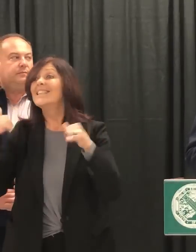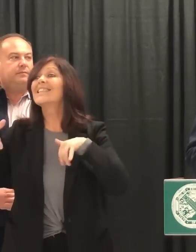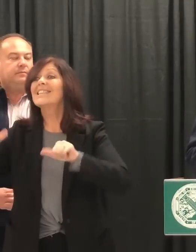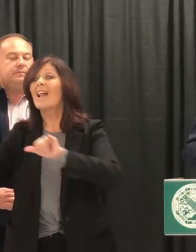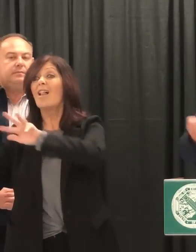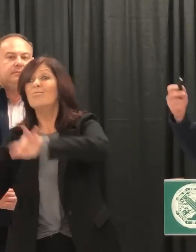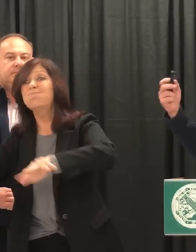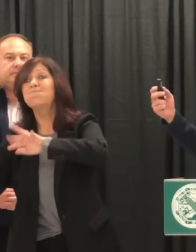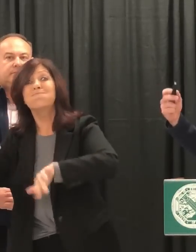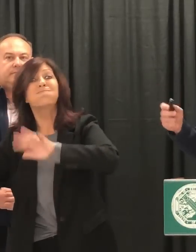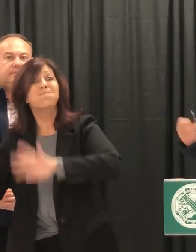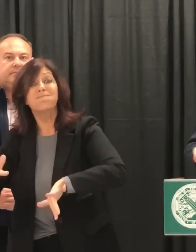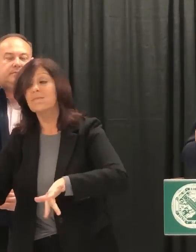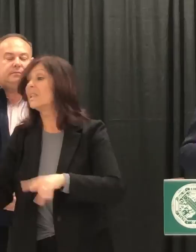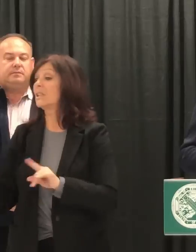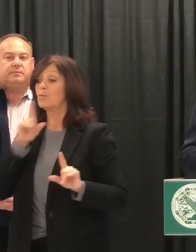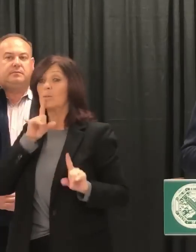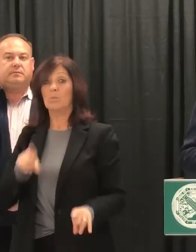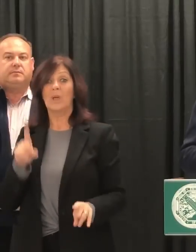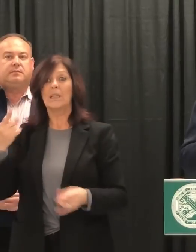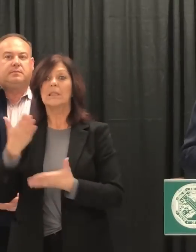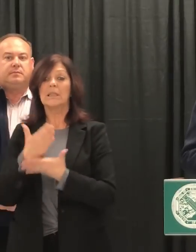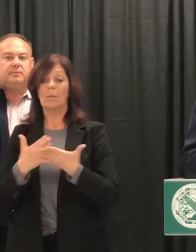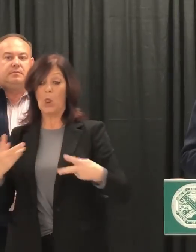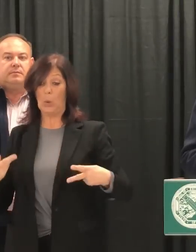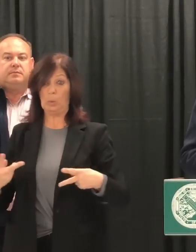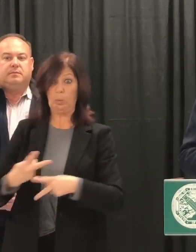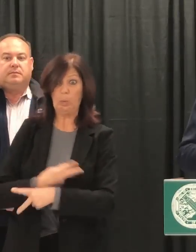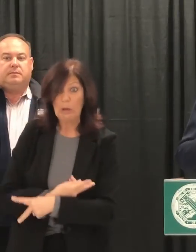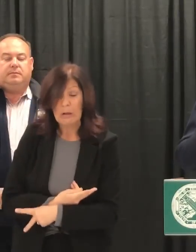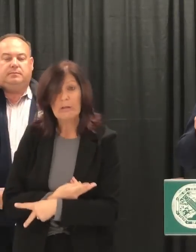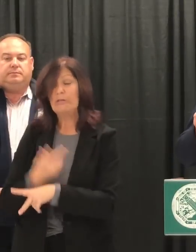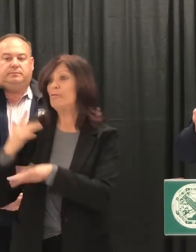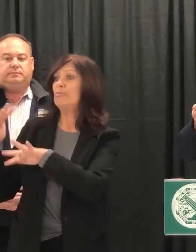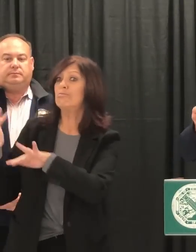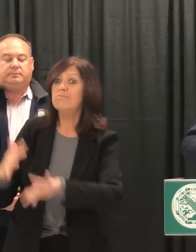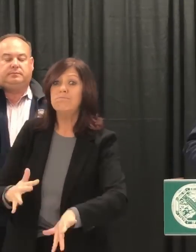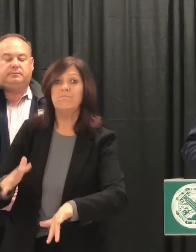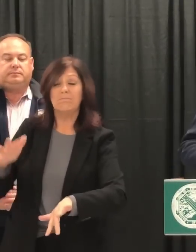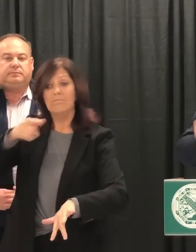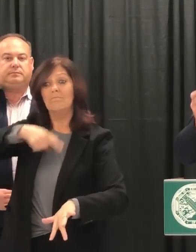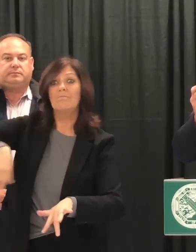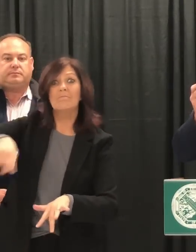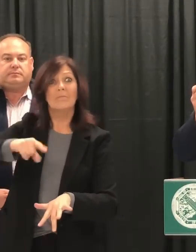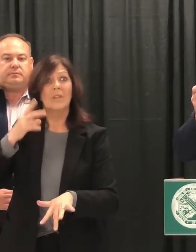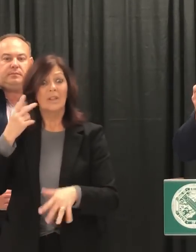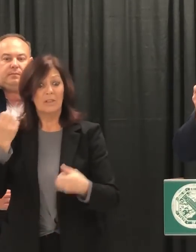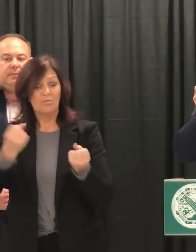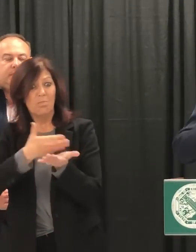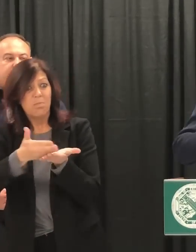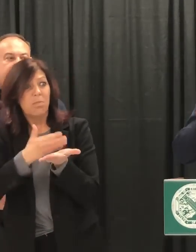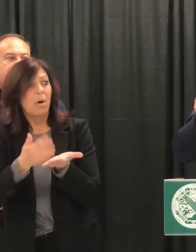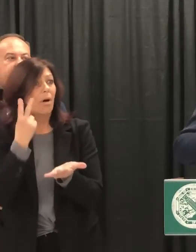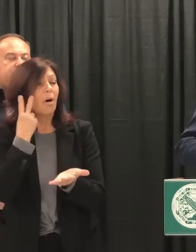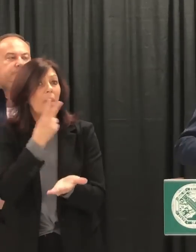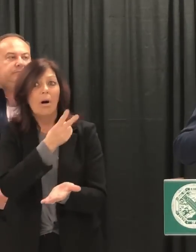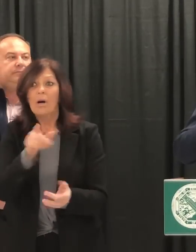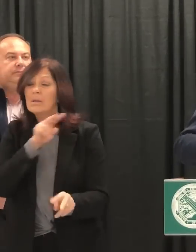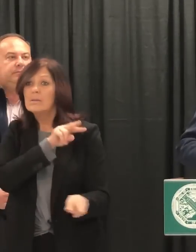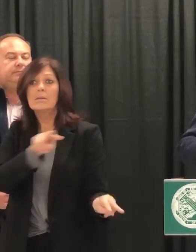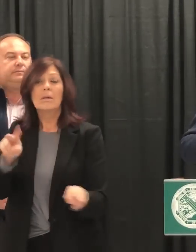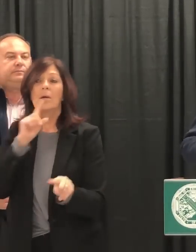snowing. The reports we've just had is it's some of the worst conditions that our Public Works Department and